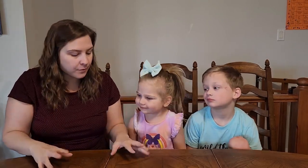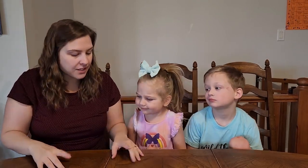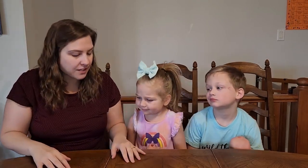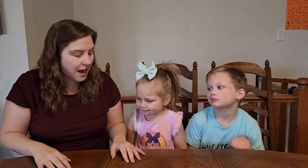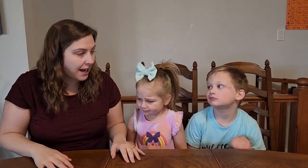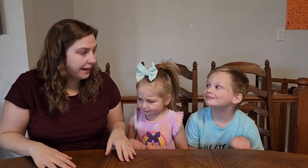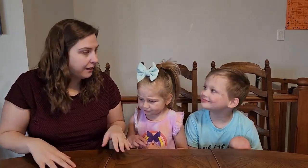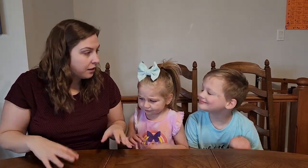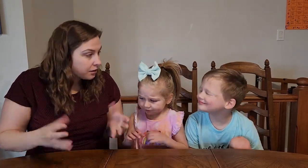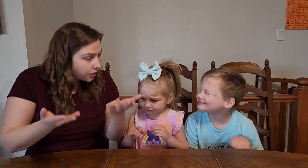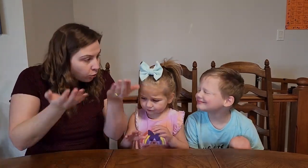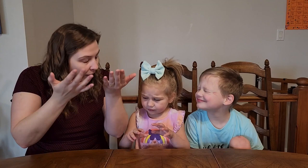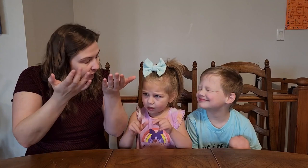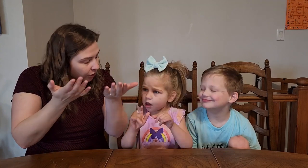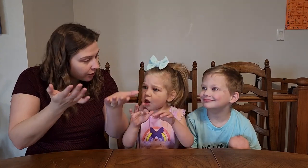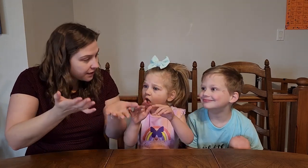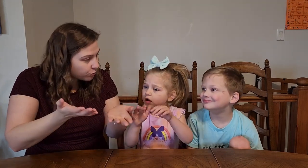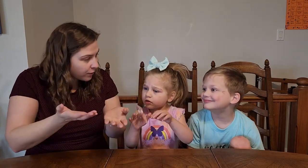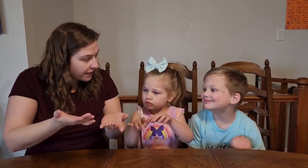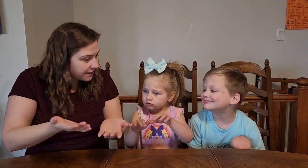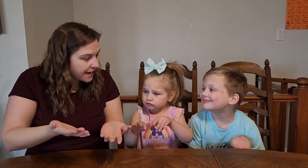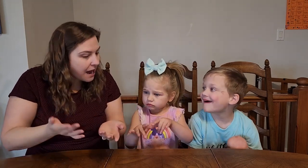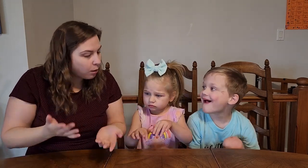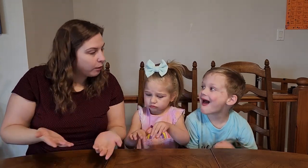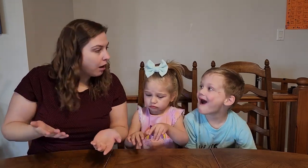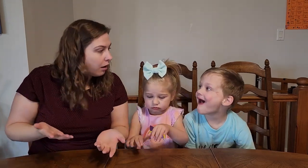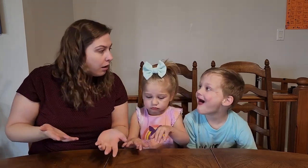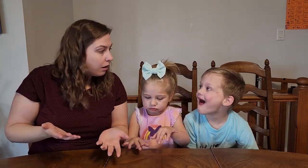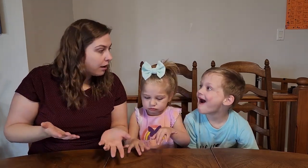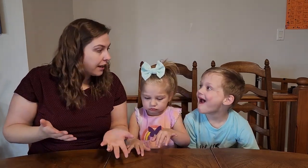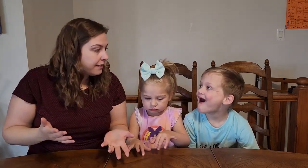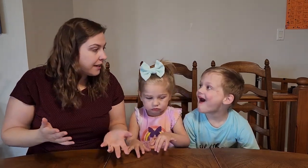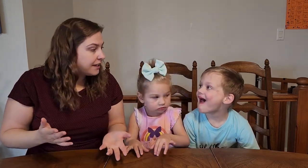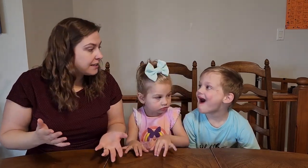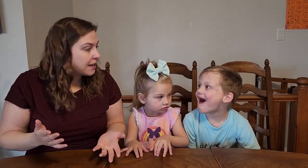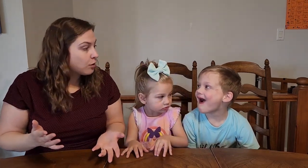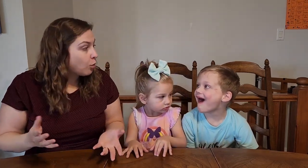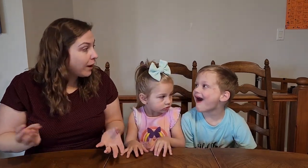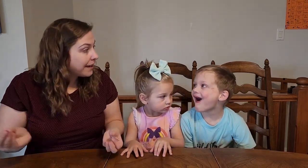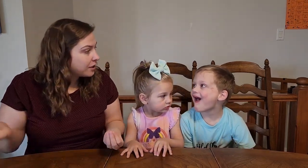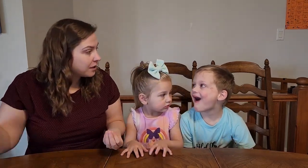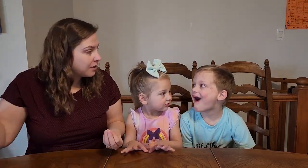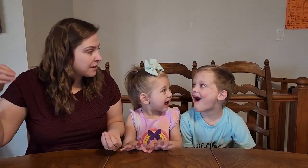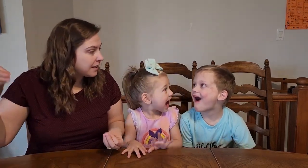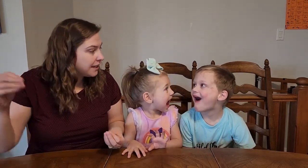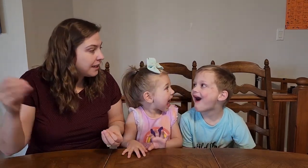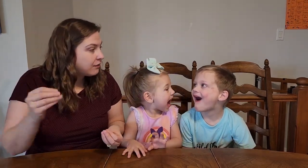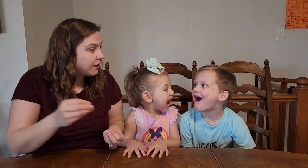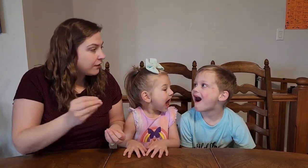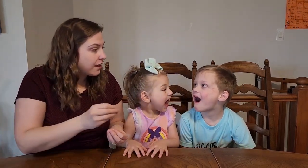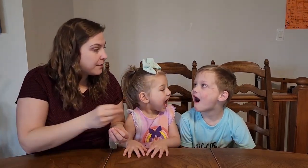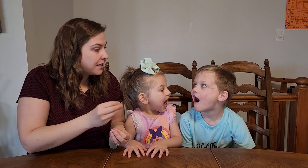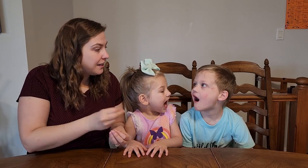the sky. Little wafer cookies raining down. And then he sent quails in the evening for them to